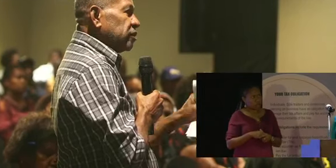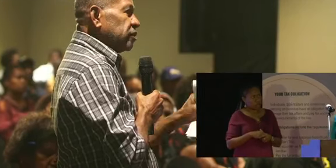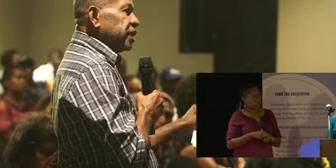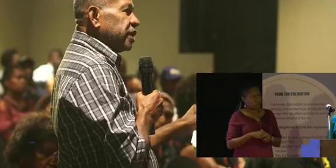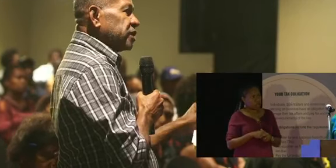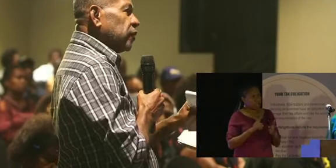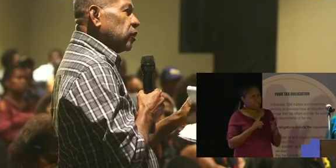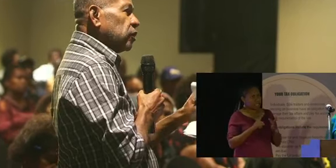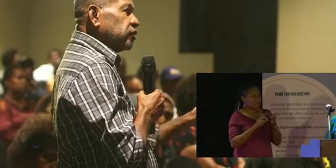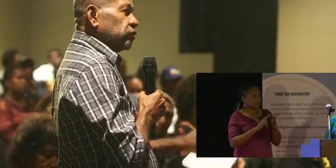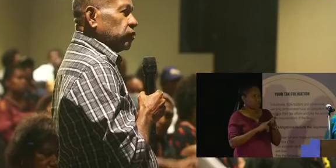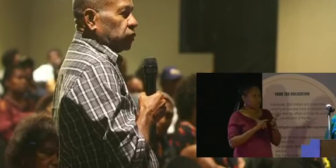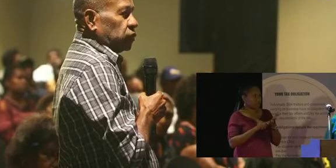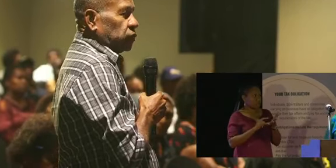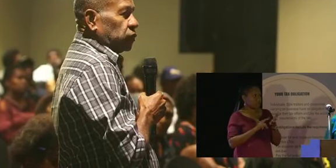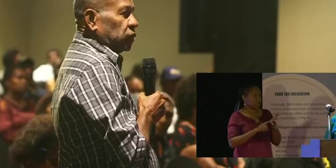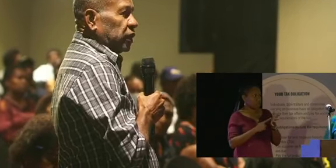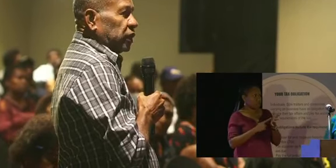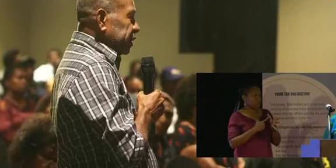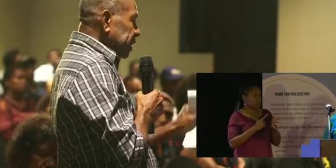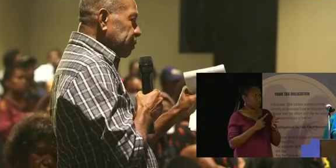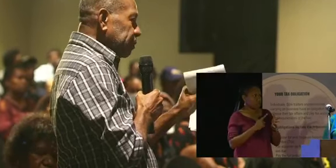What category does it fall into? In the type of